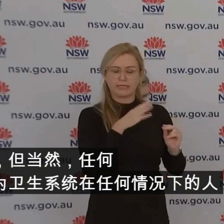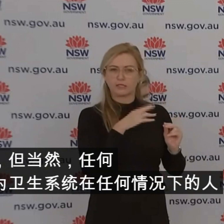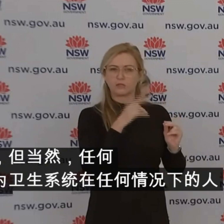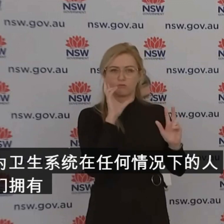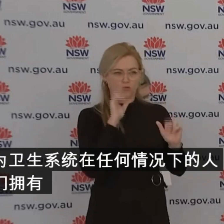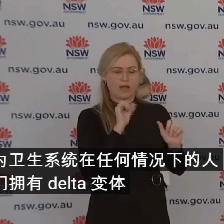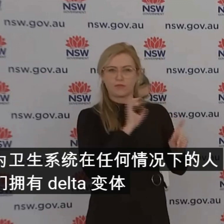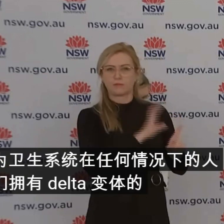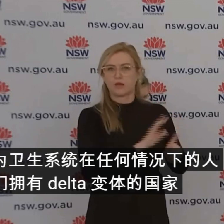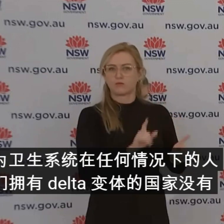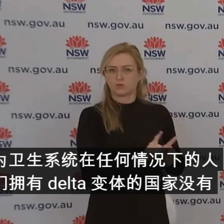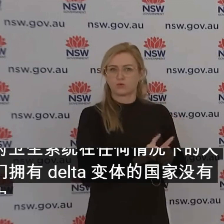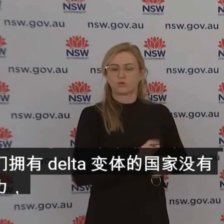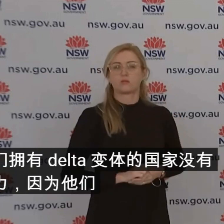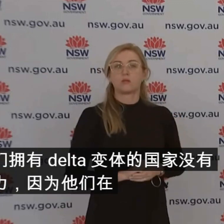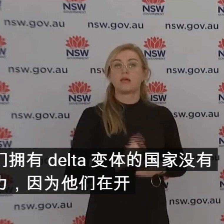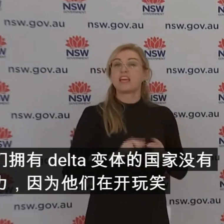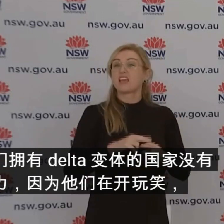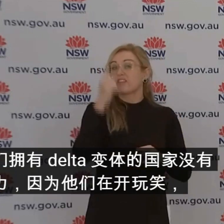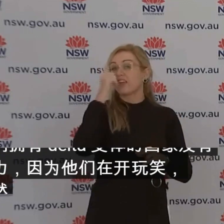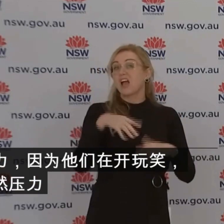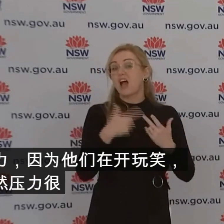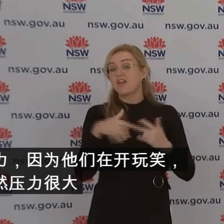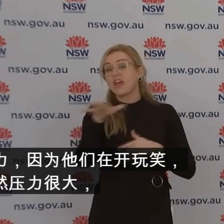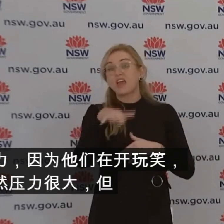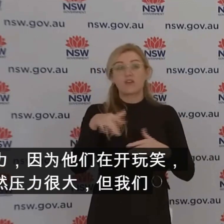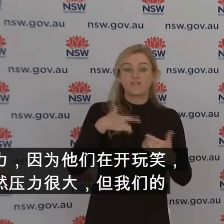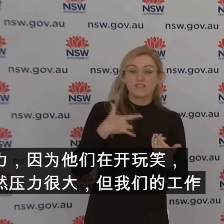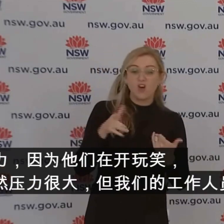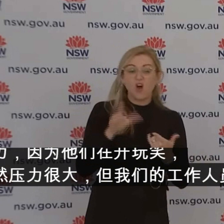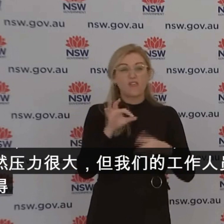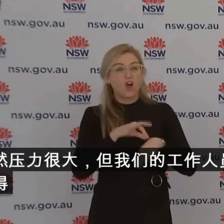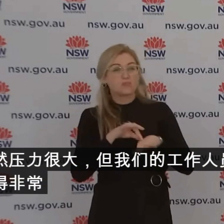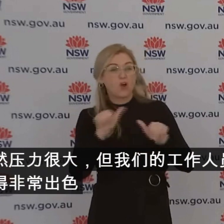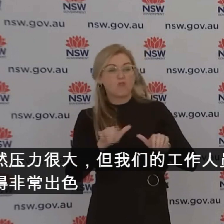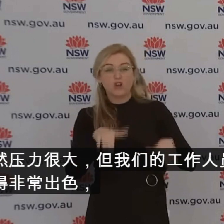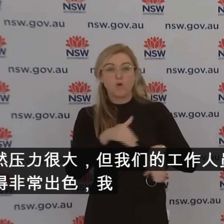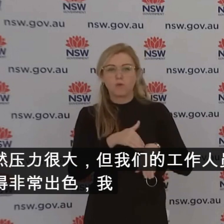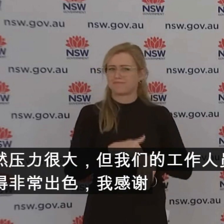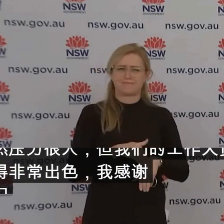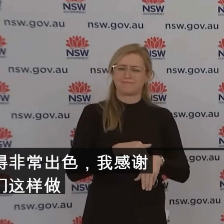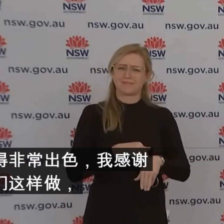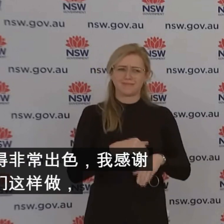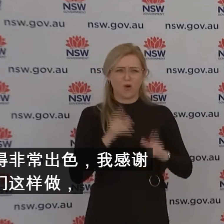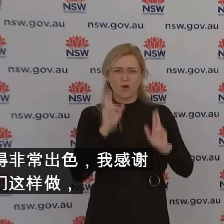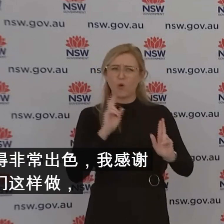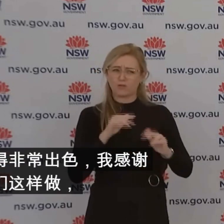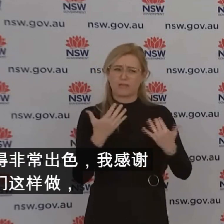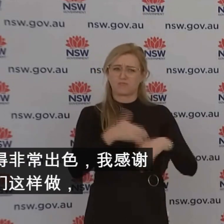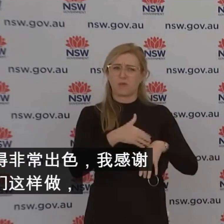country where we have a Delta variant is not under stress is kidding themselves. Of course it's under stress. But our staff are doing an amazing job, and I thank them for doing